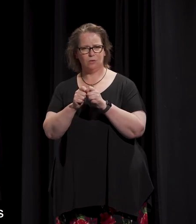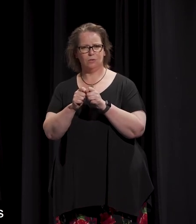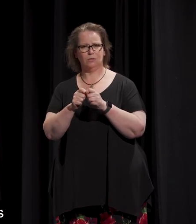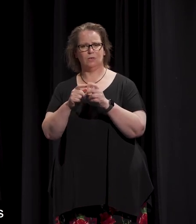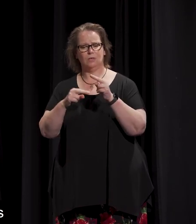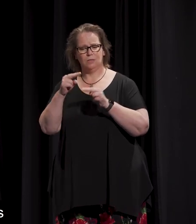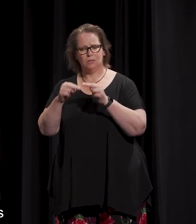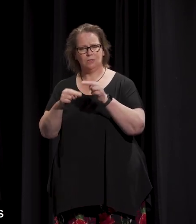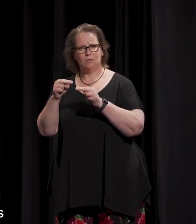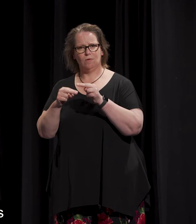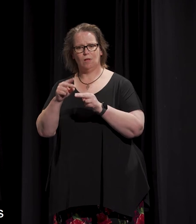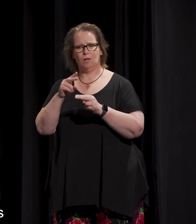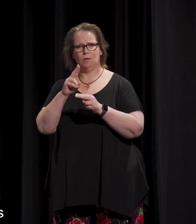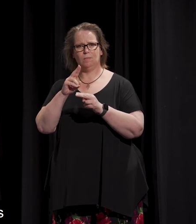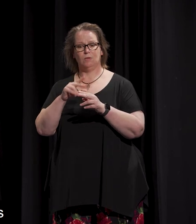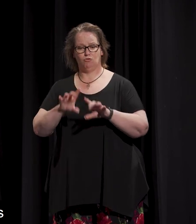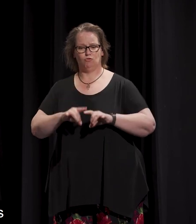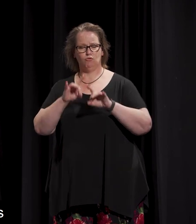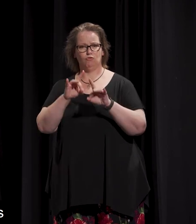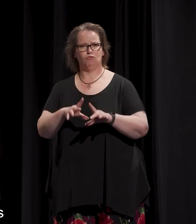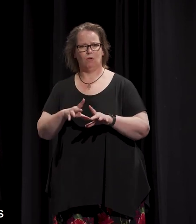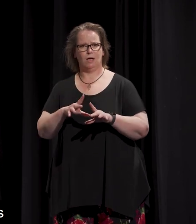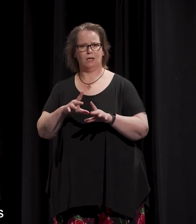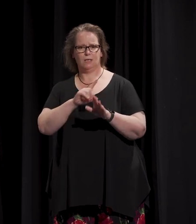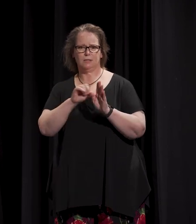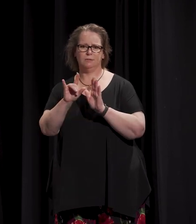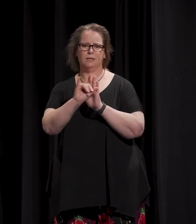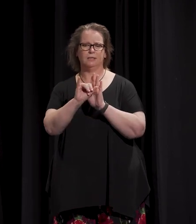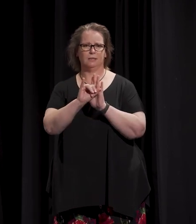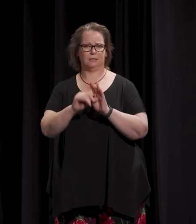the development of this nation's character and identity.